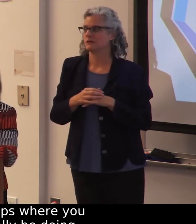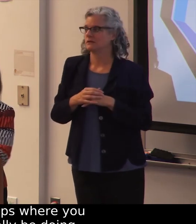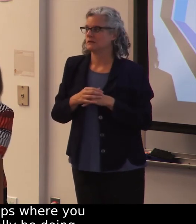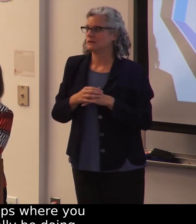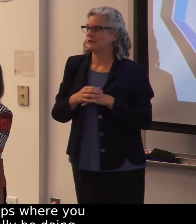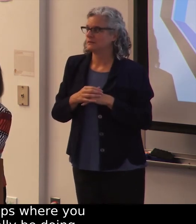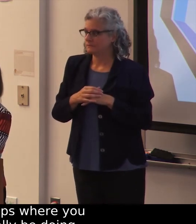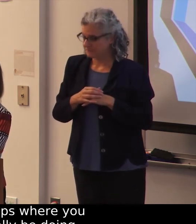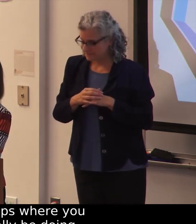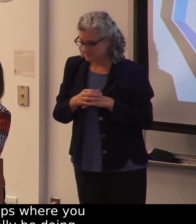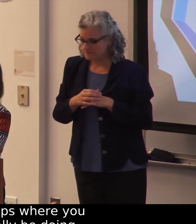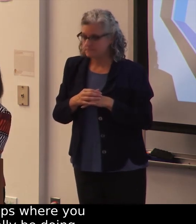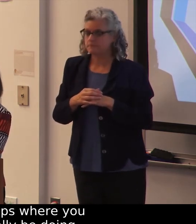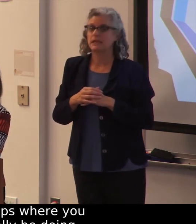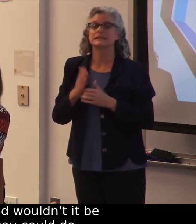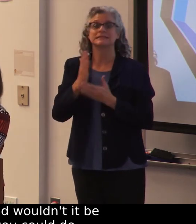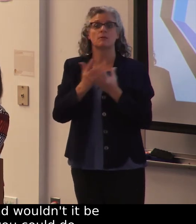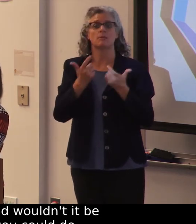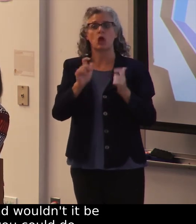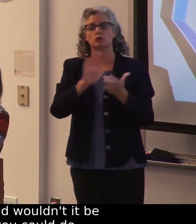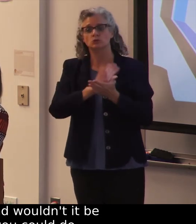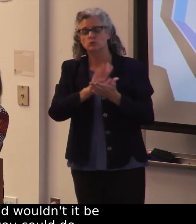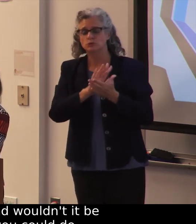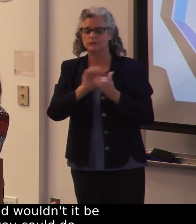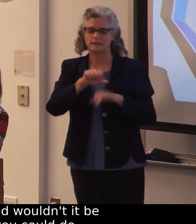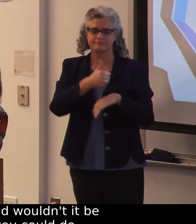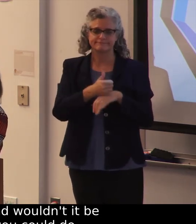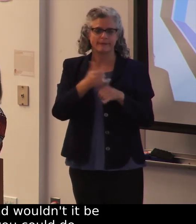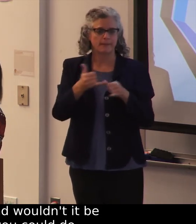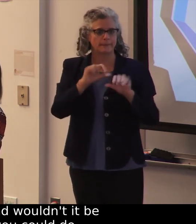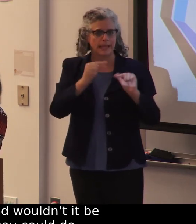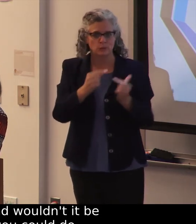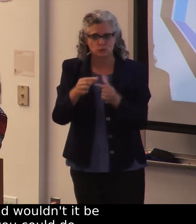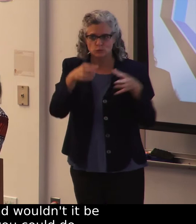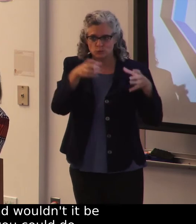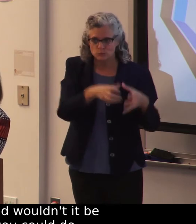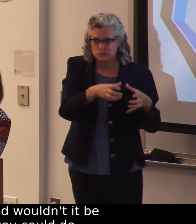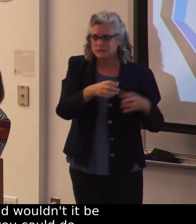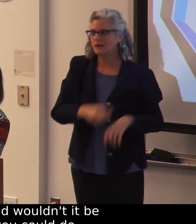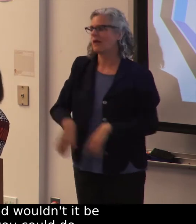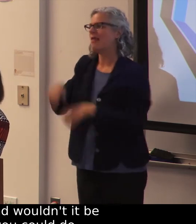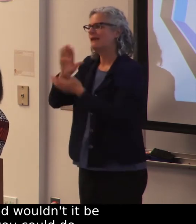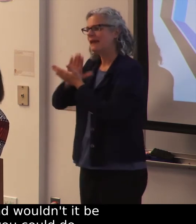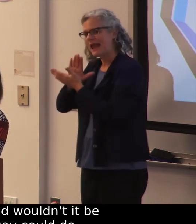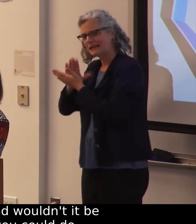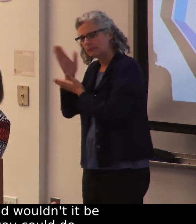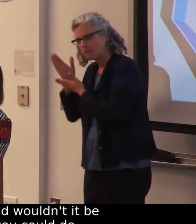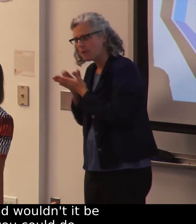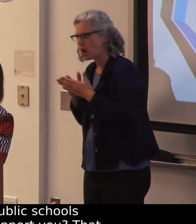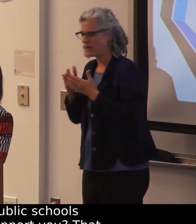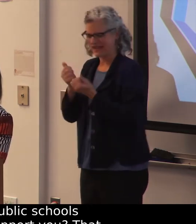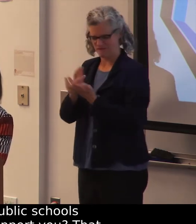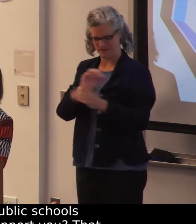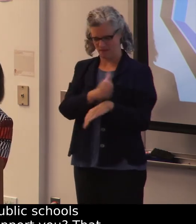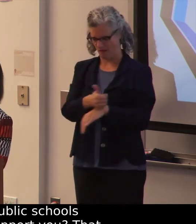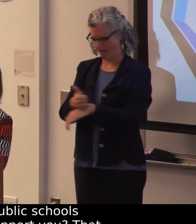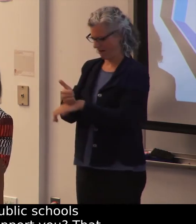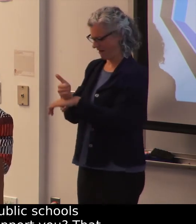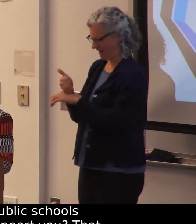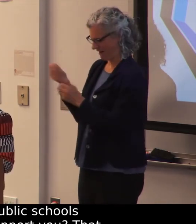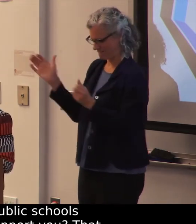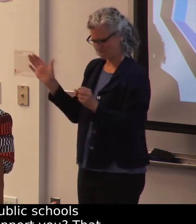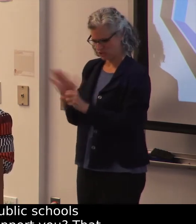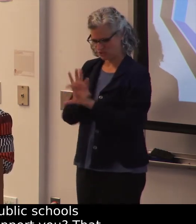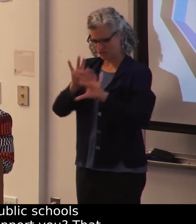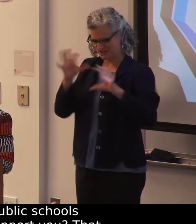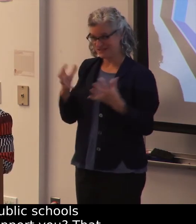you could actually be doing the play groups and the academically and the, wouldn't it be lovely if you could do all of those things and the public